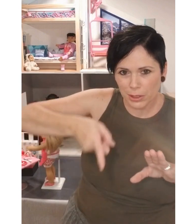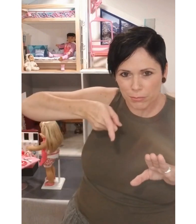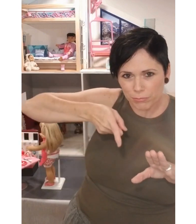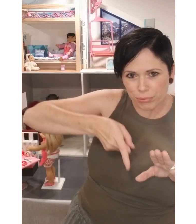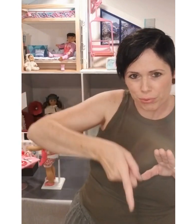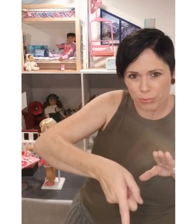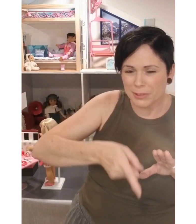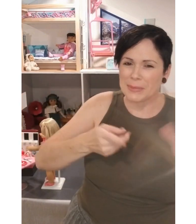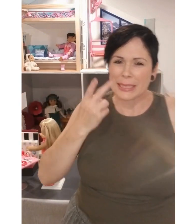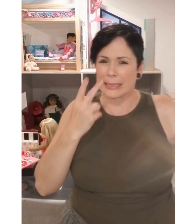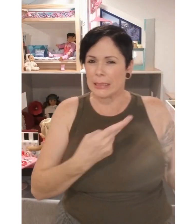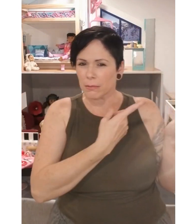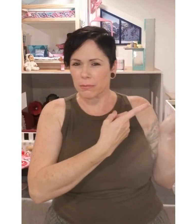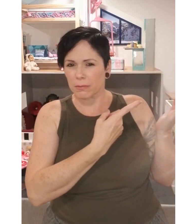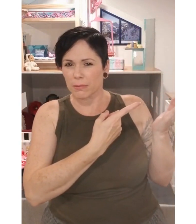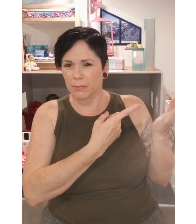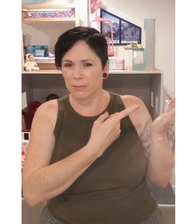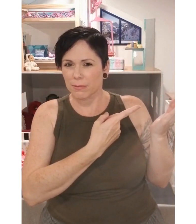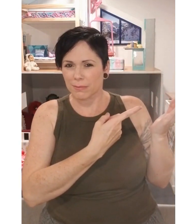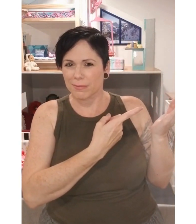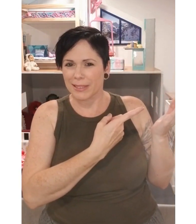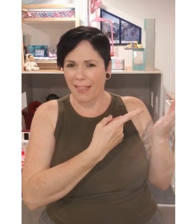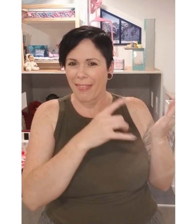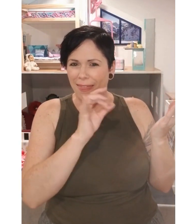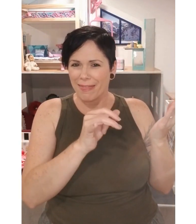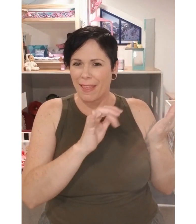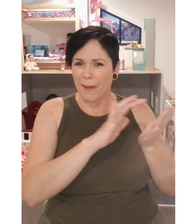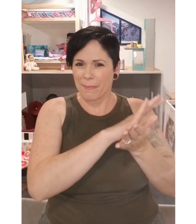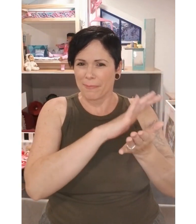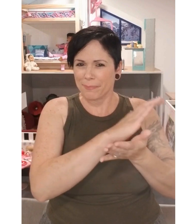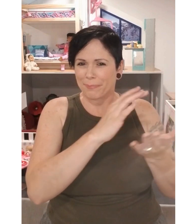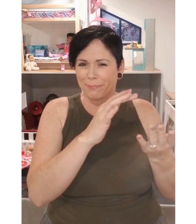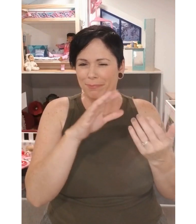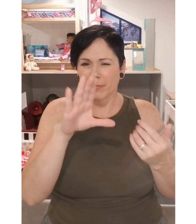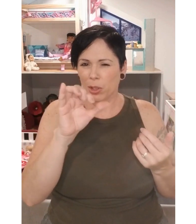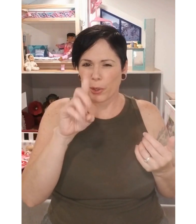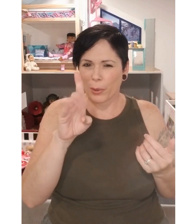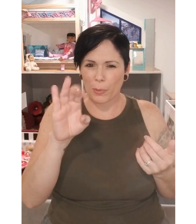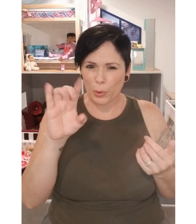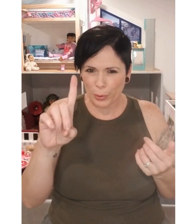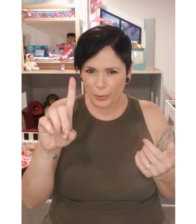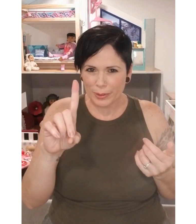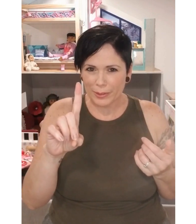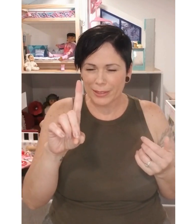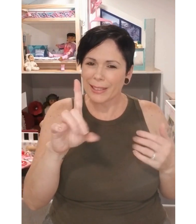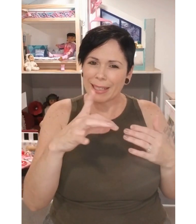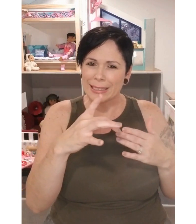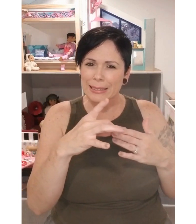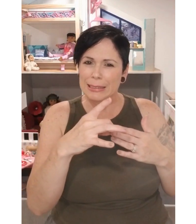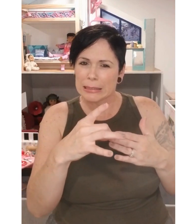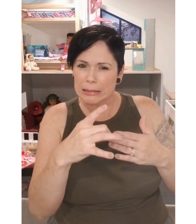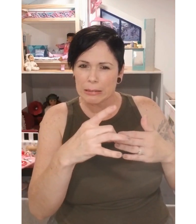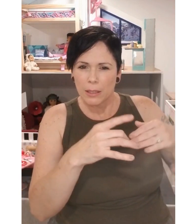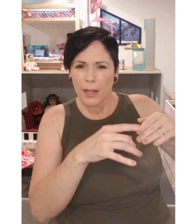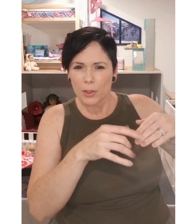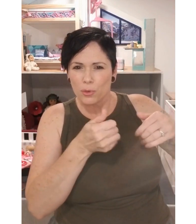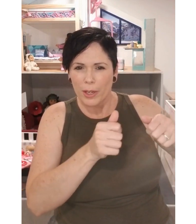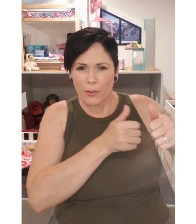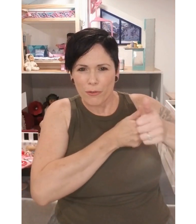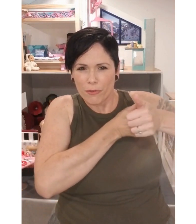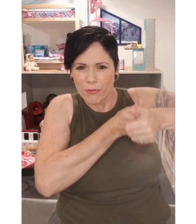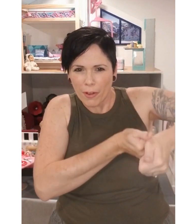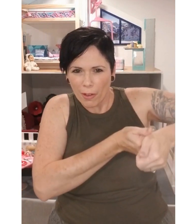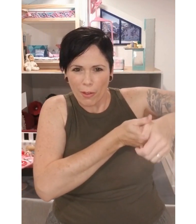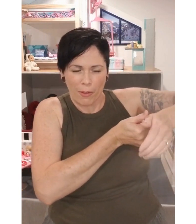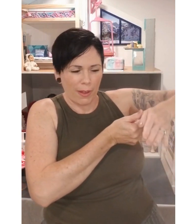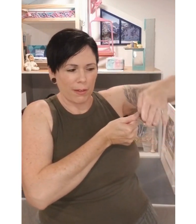drilled, this is basically what I was using that as a guide for, that piece of cardboard food container. I